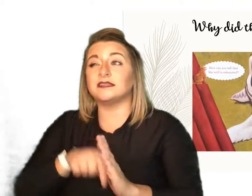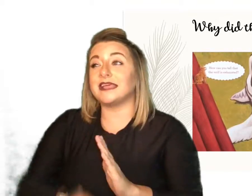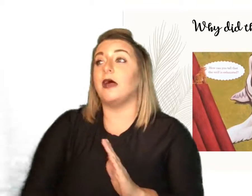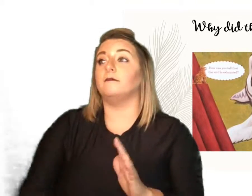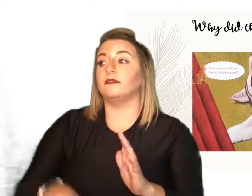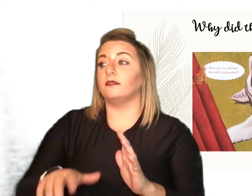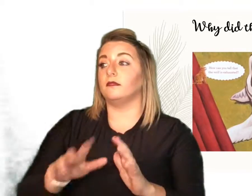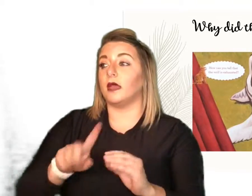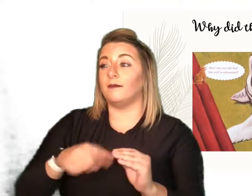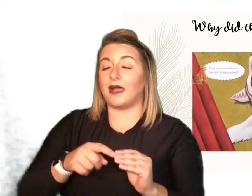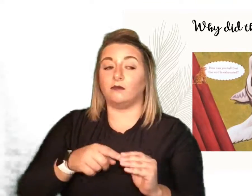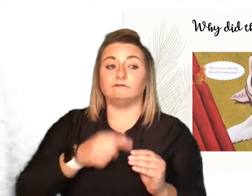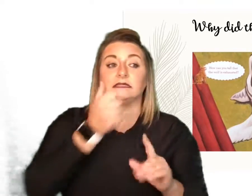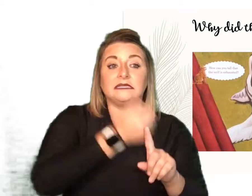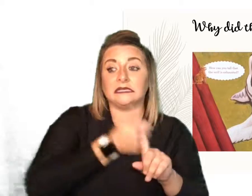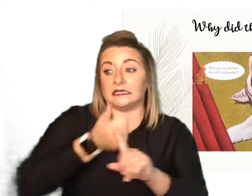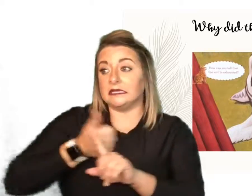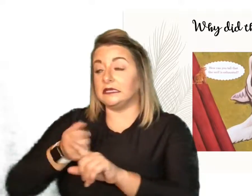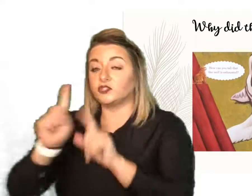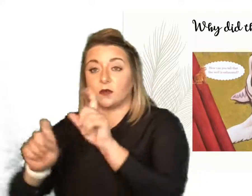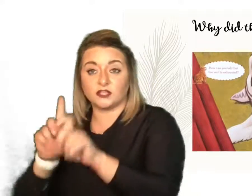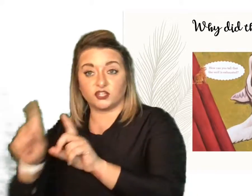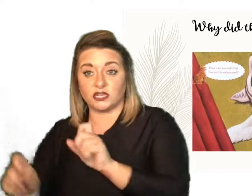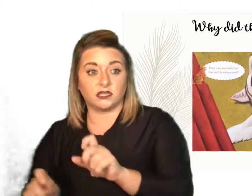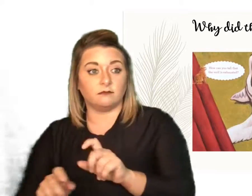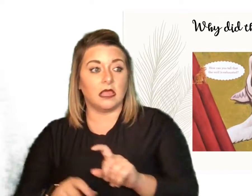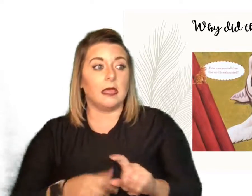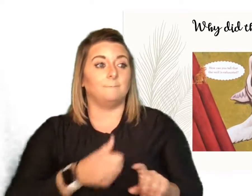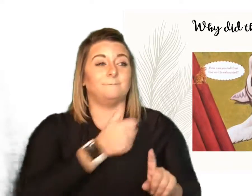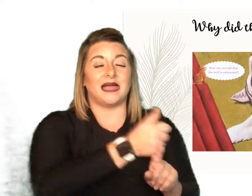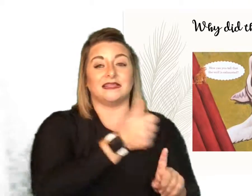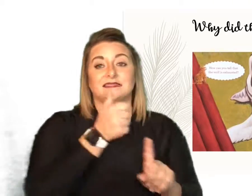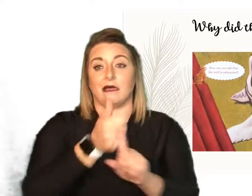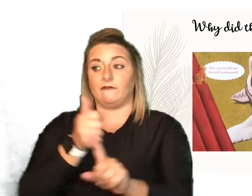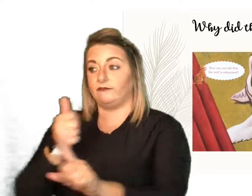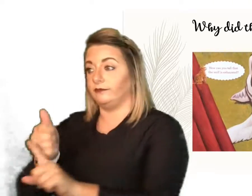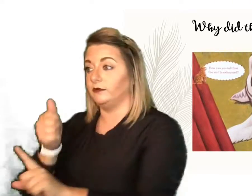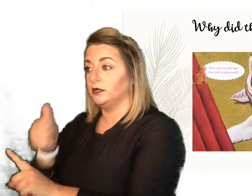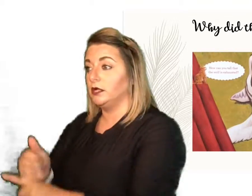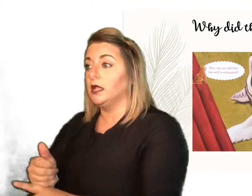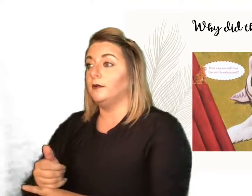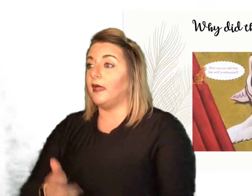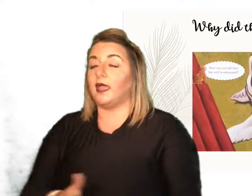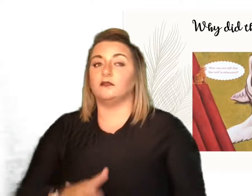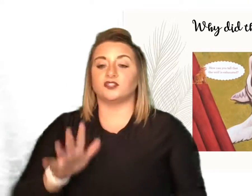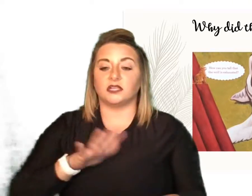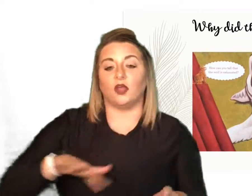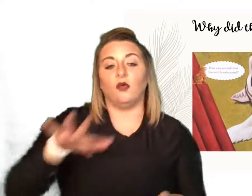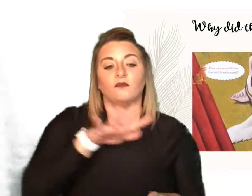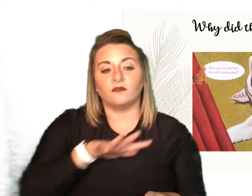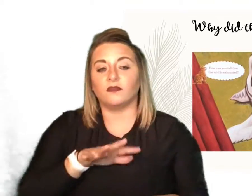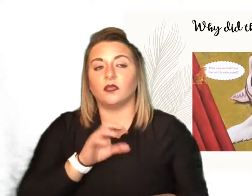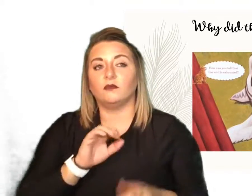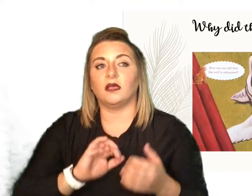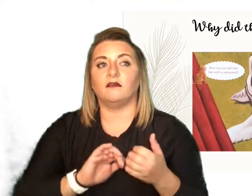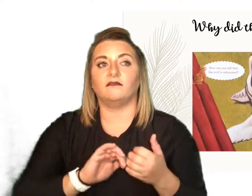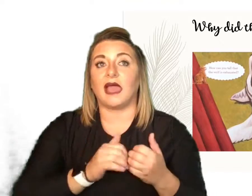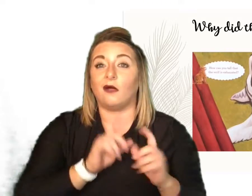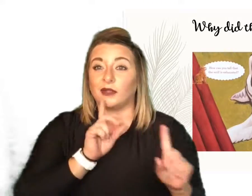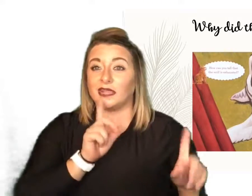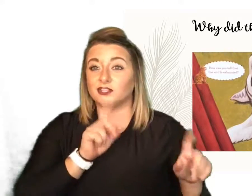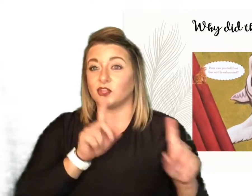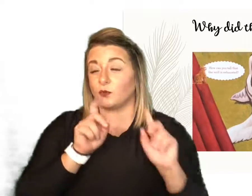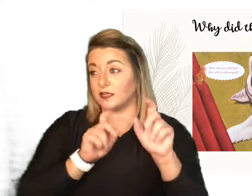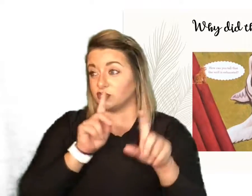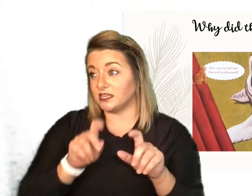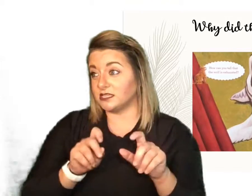talk more in depth about each question by itself. But just an overview of